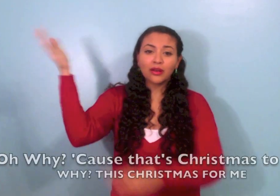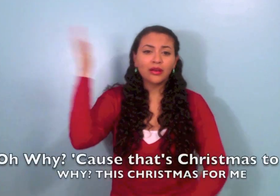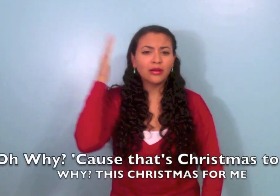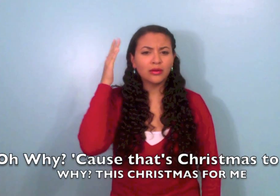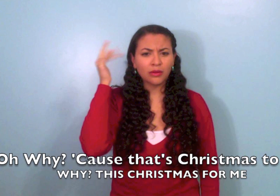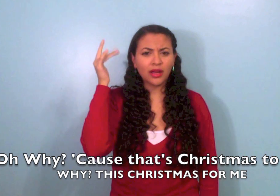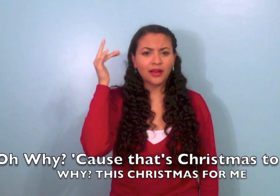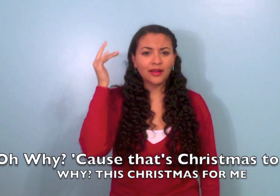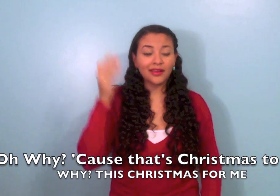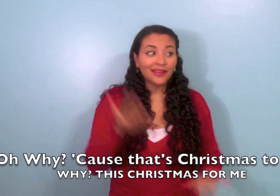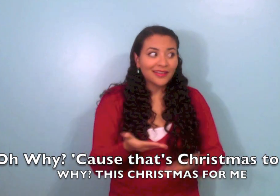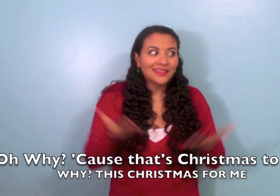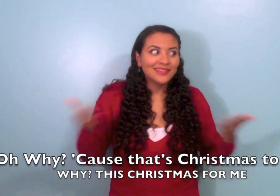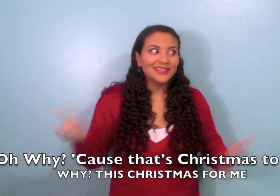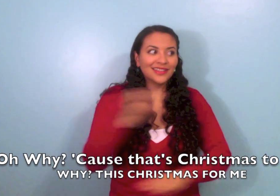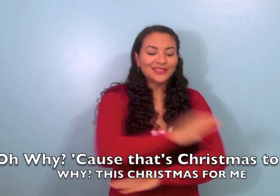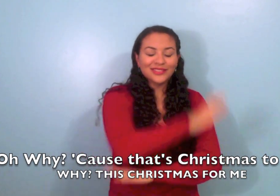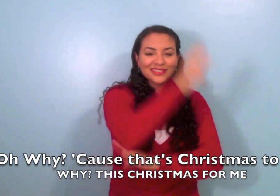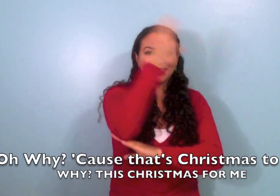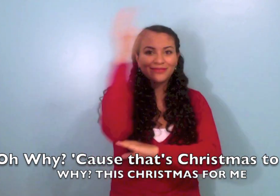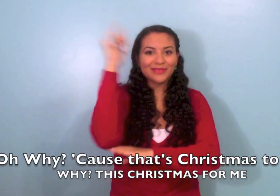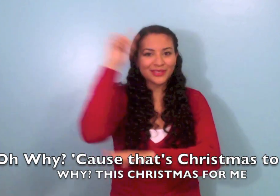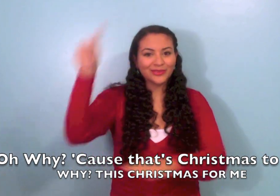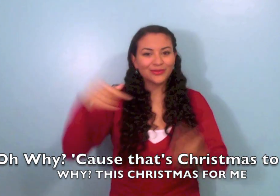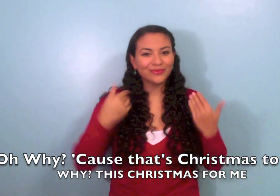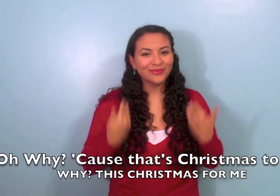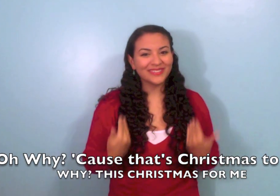Oh, why? 'Cause that's Christmas to me.